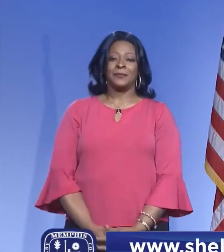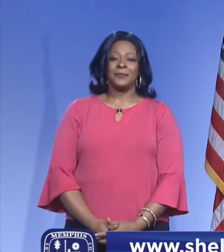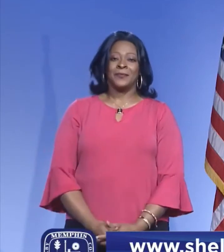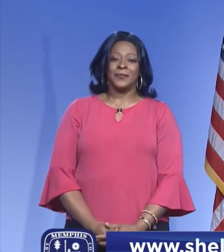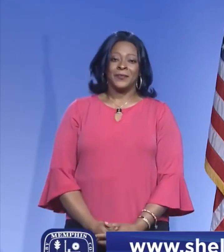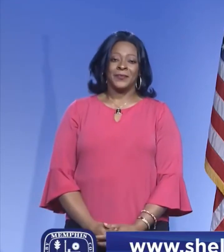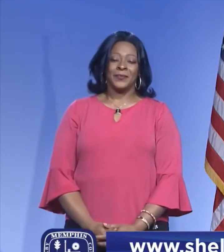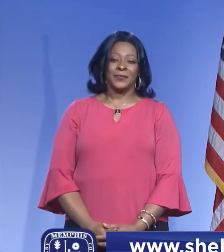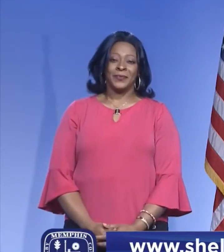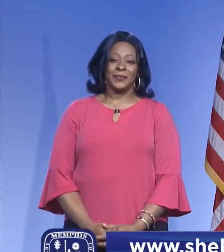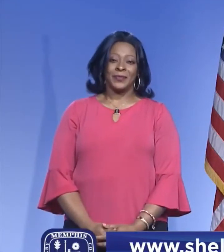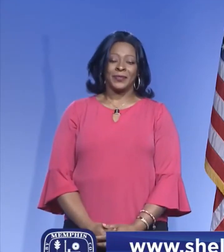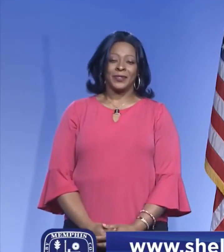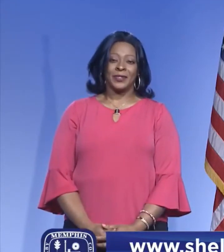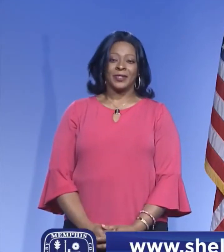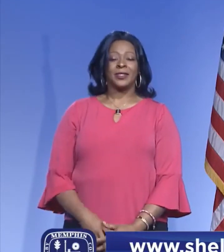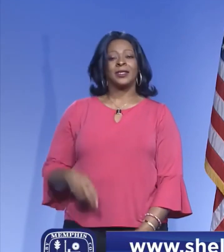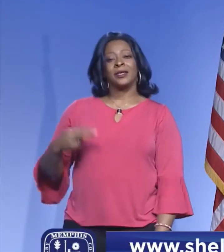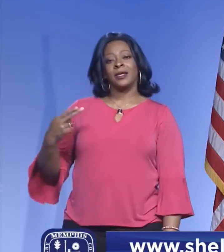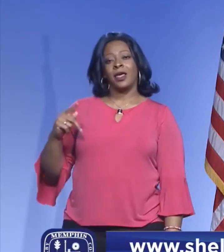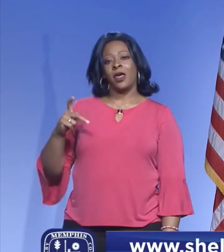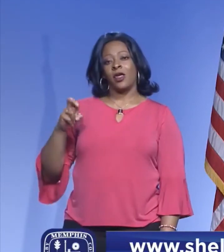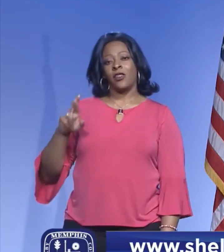Hannah Gravenstein, MLK 50.